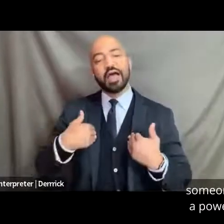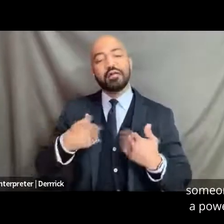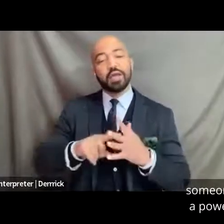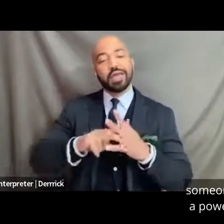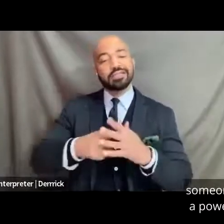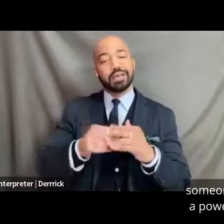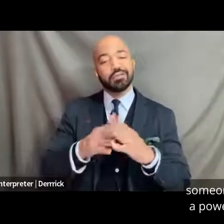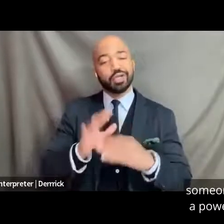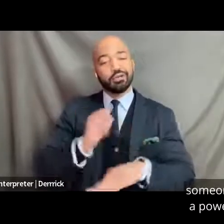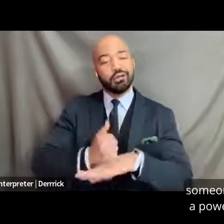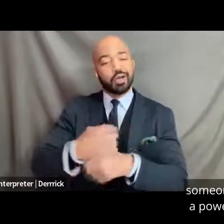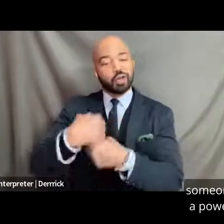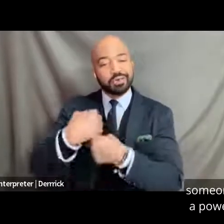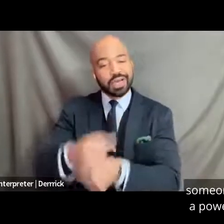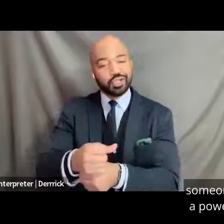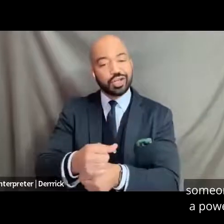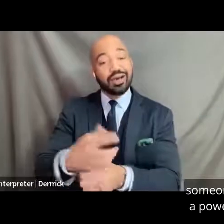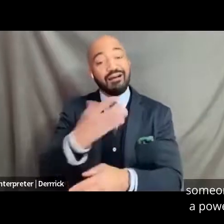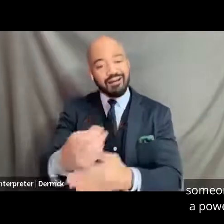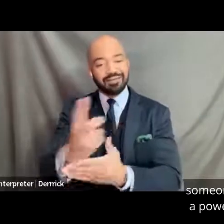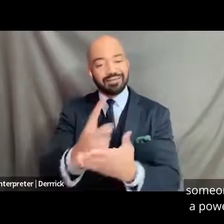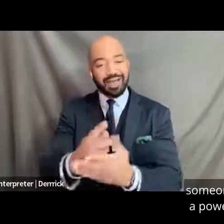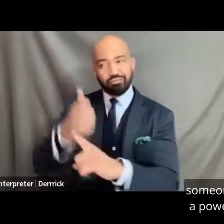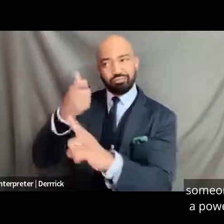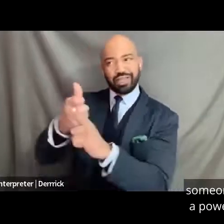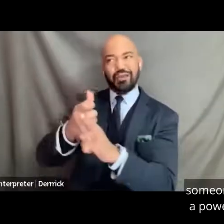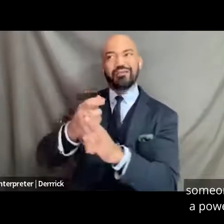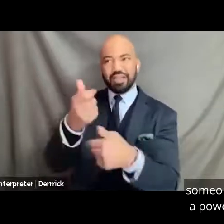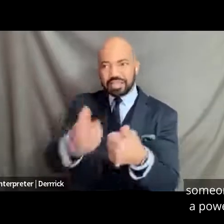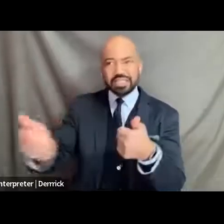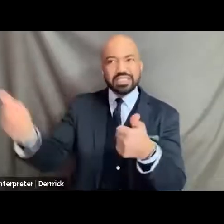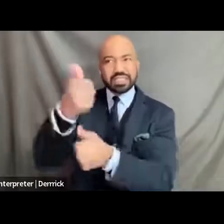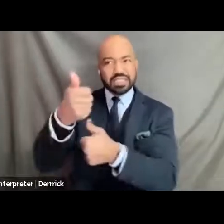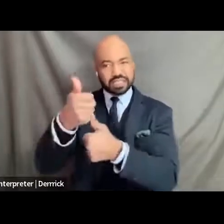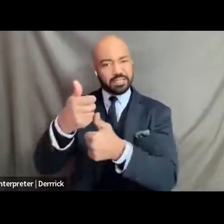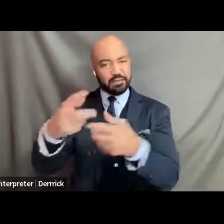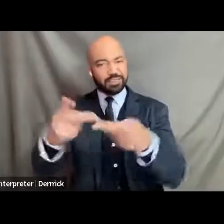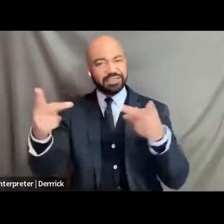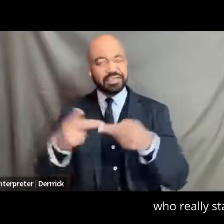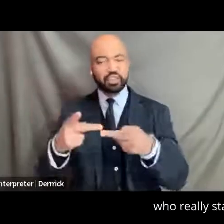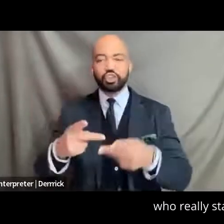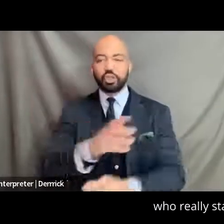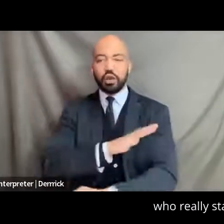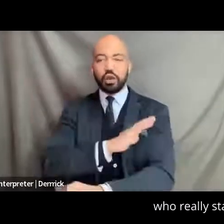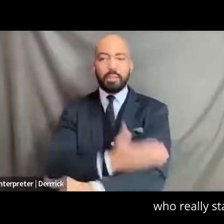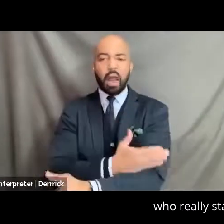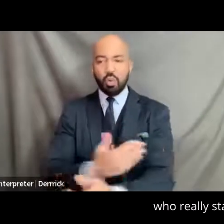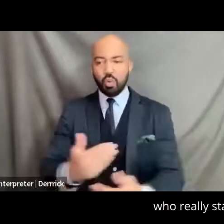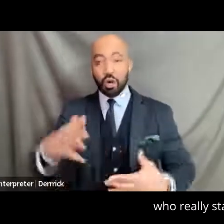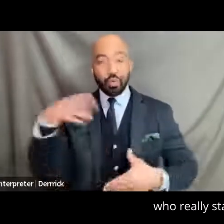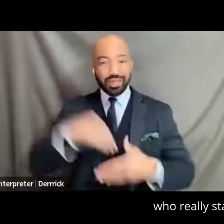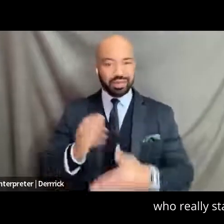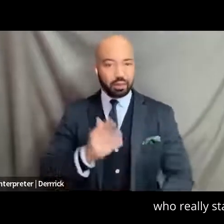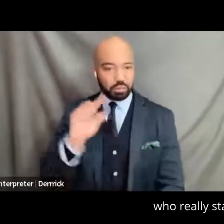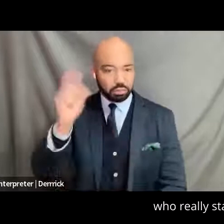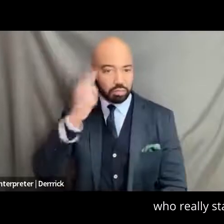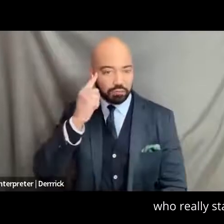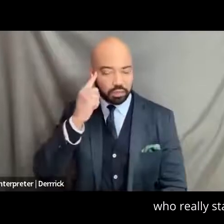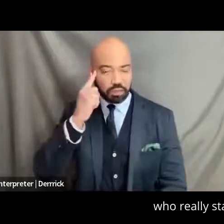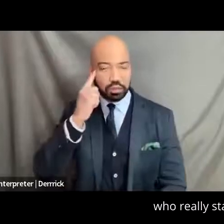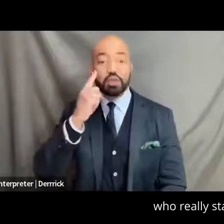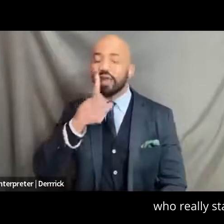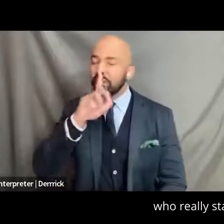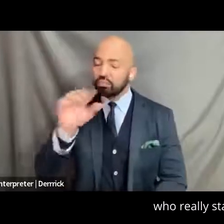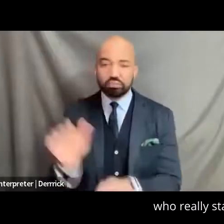being at the seat of a power in our government who really stands